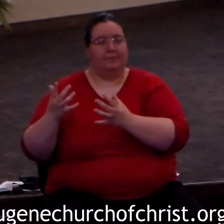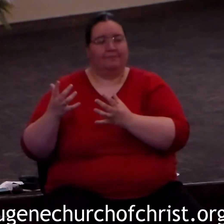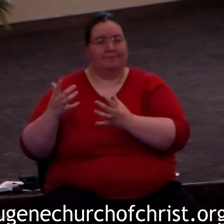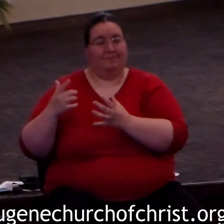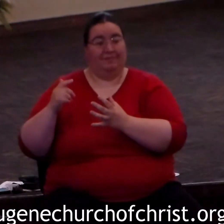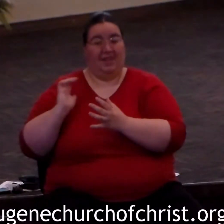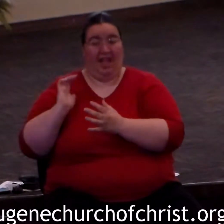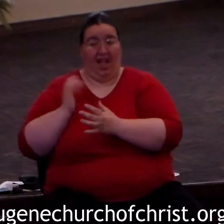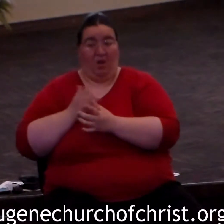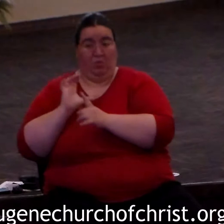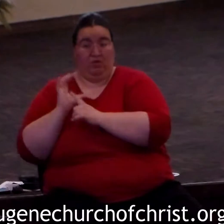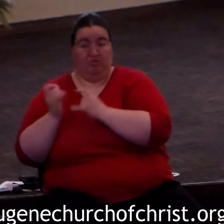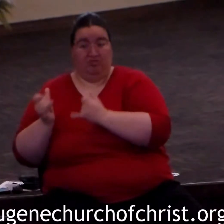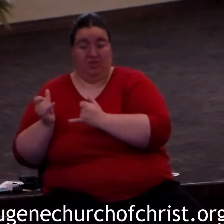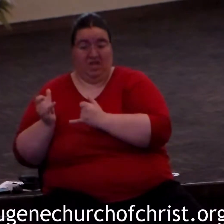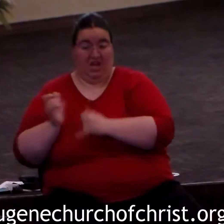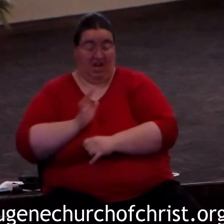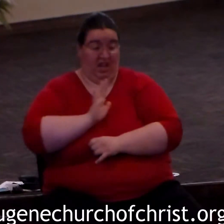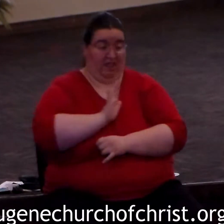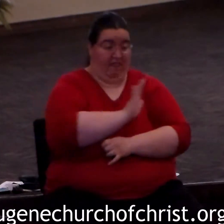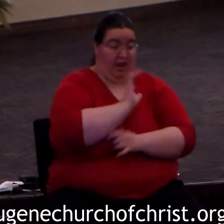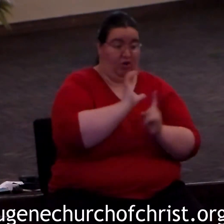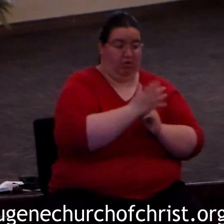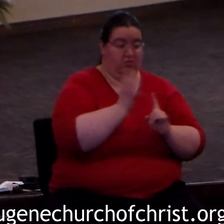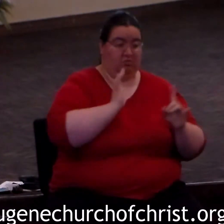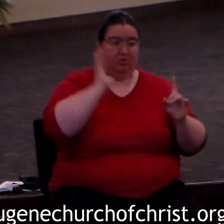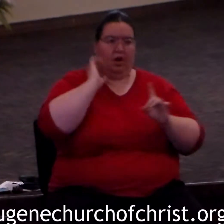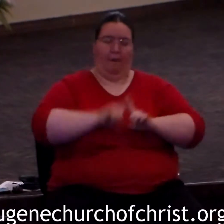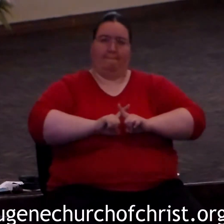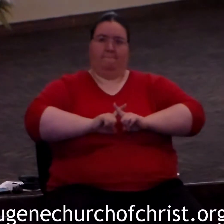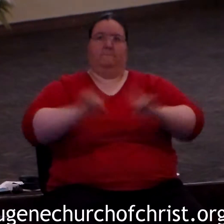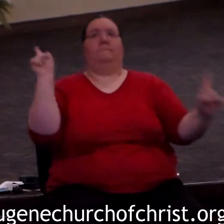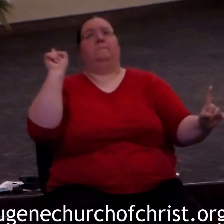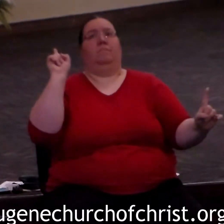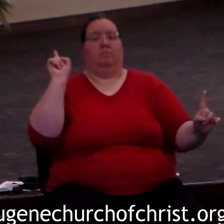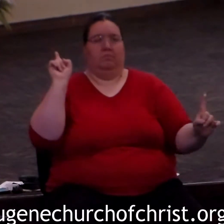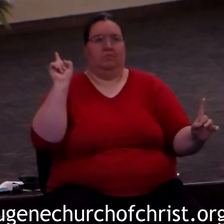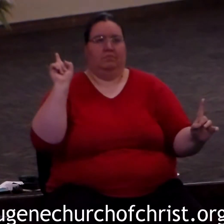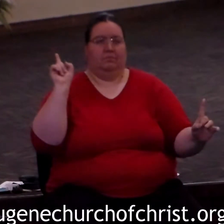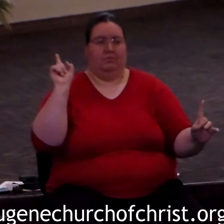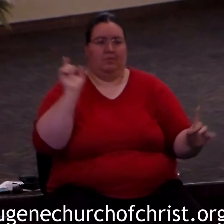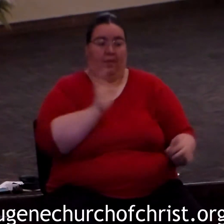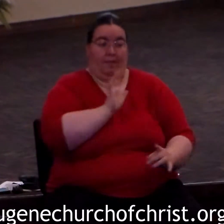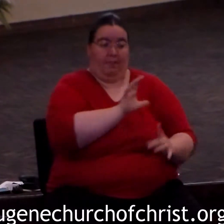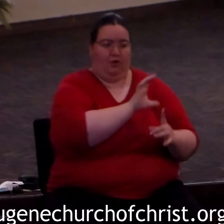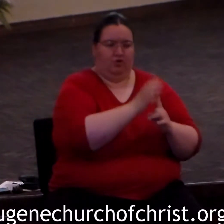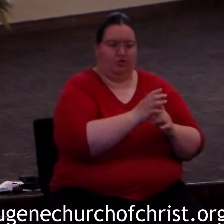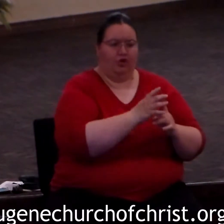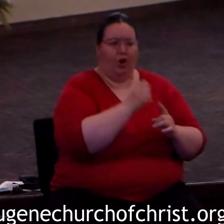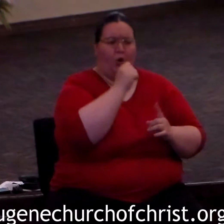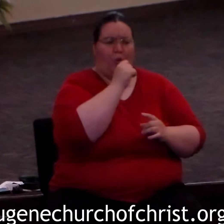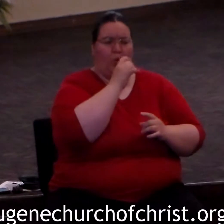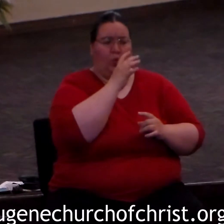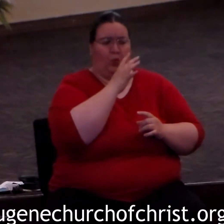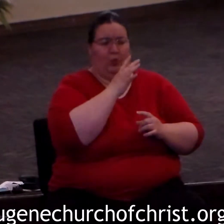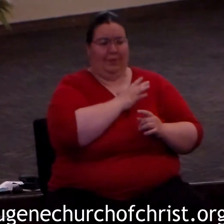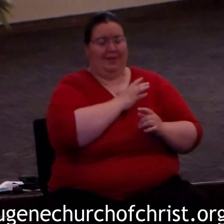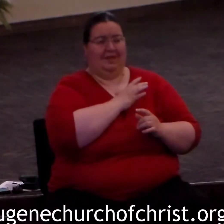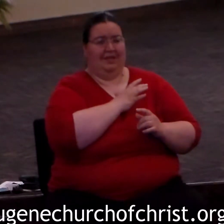this culture. If you were a woman, you were a different kind of citizen there. People did not look at you the same way.